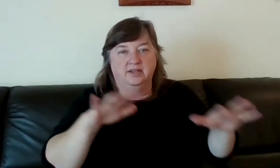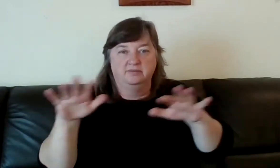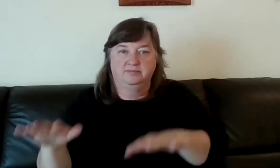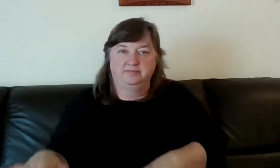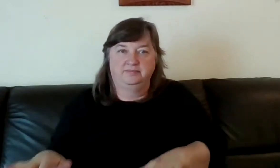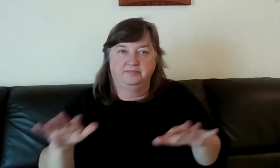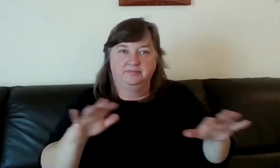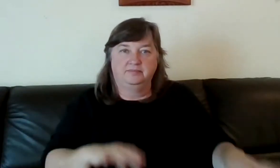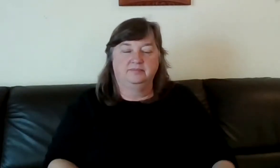down.